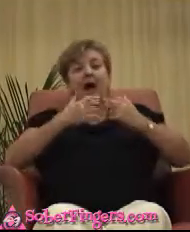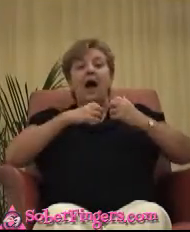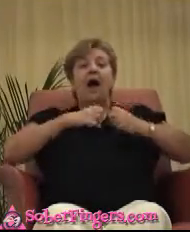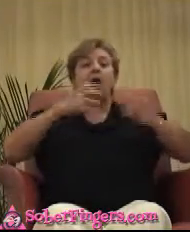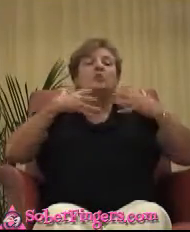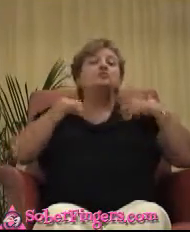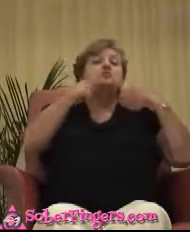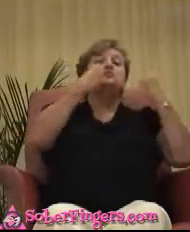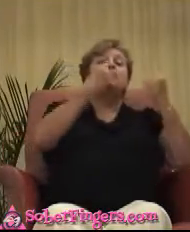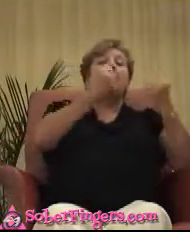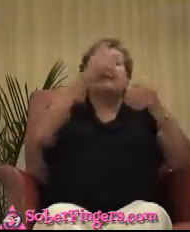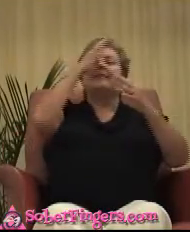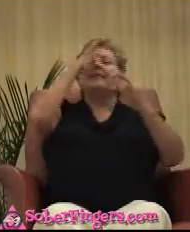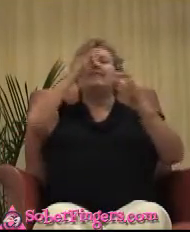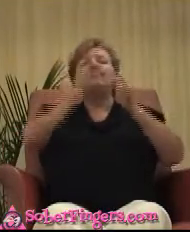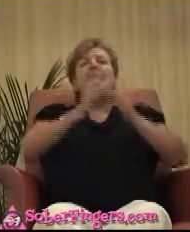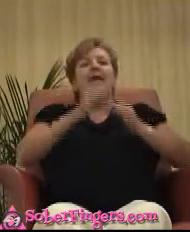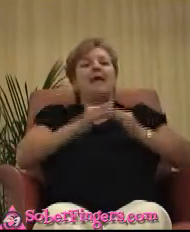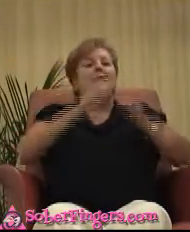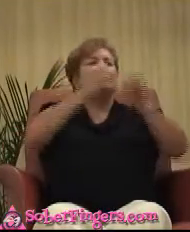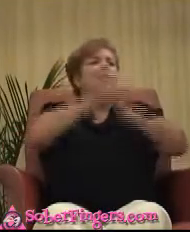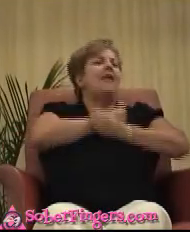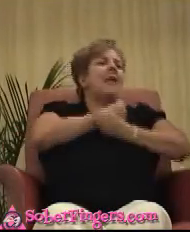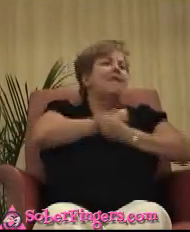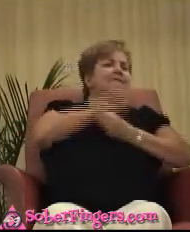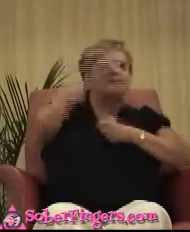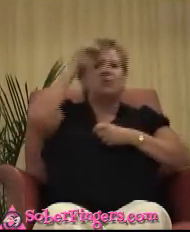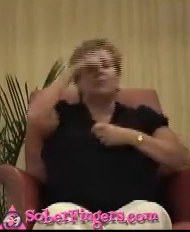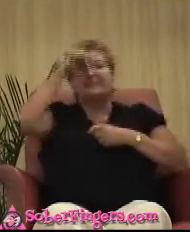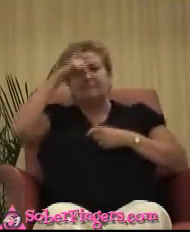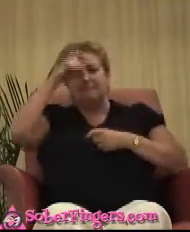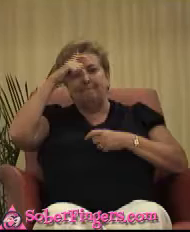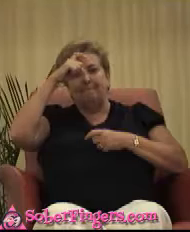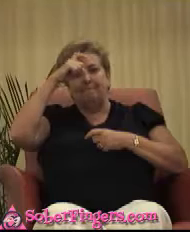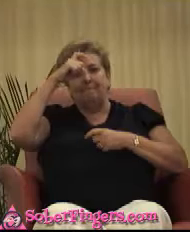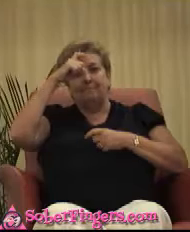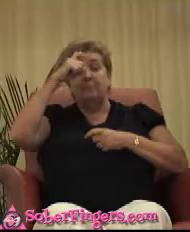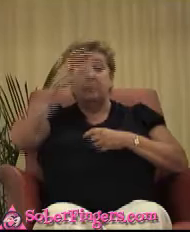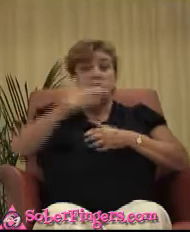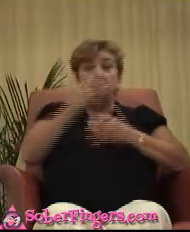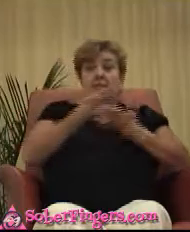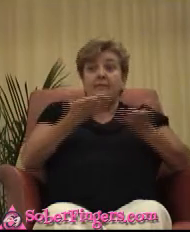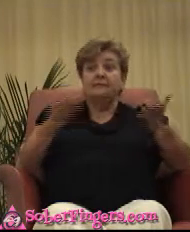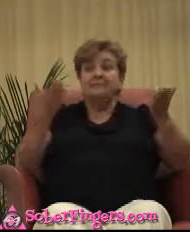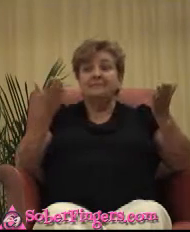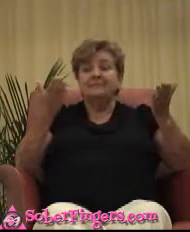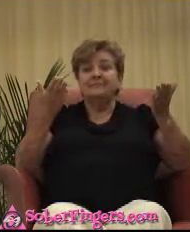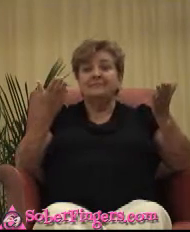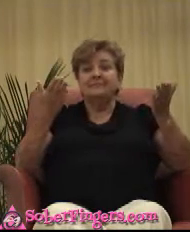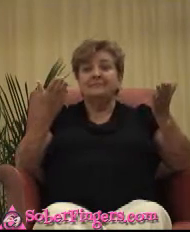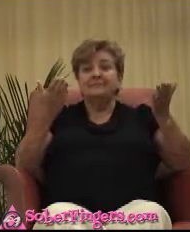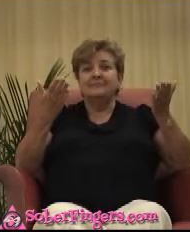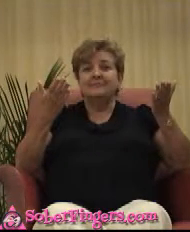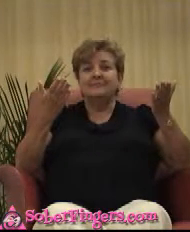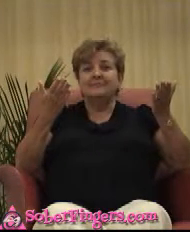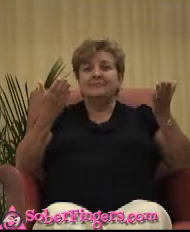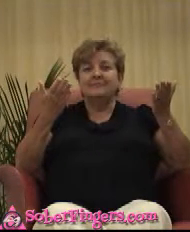faith, love, and wisdom, and goods, gold enough to help some needy